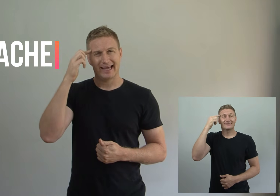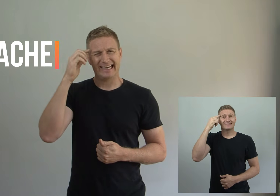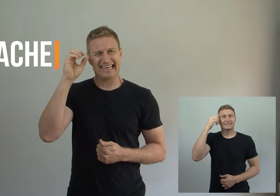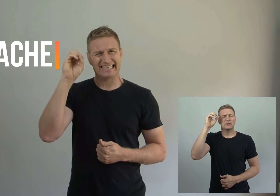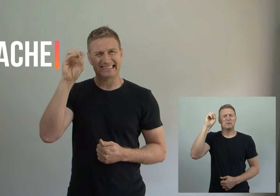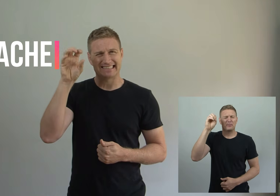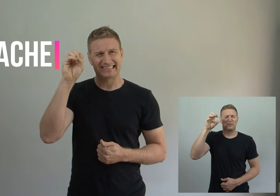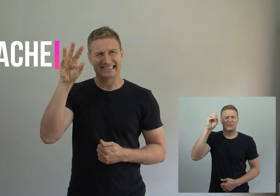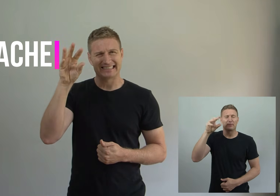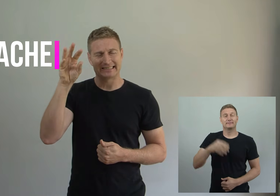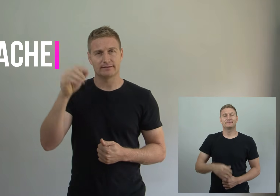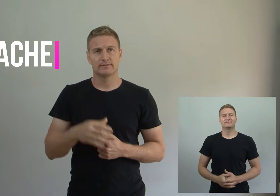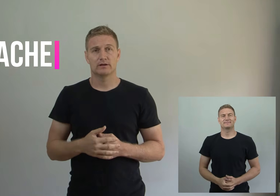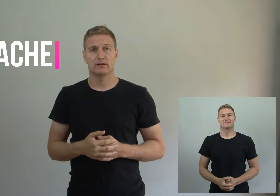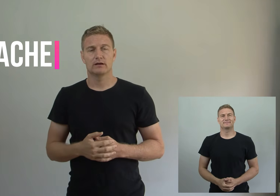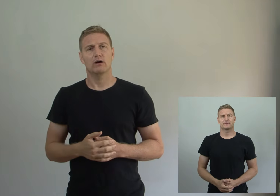Headache.